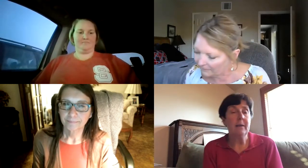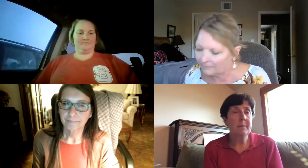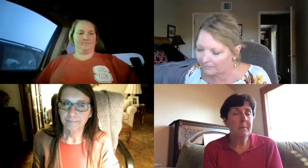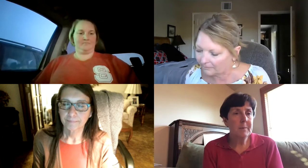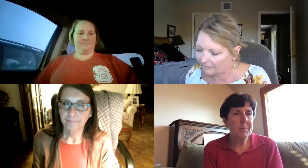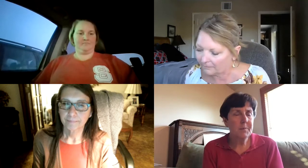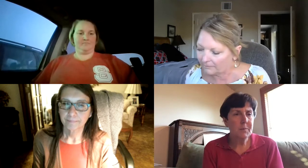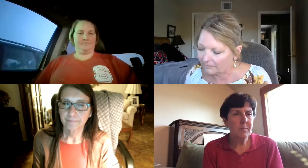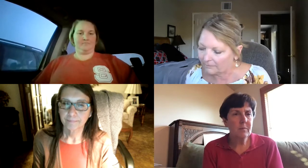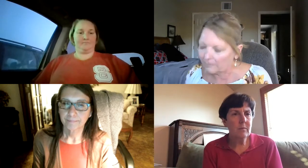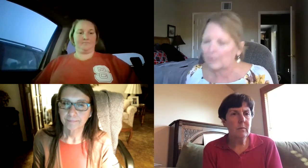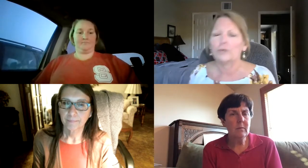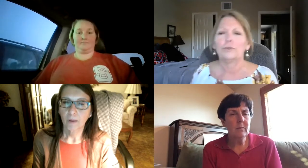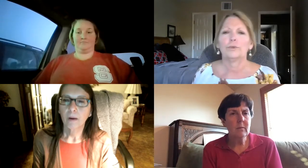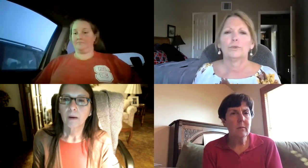Party.